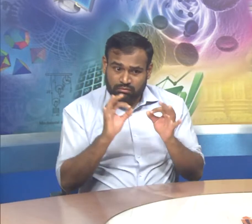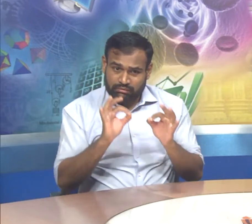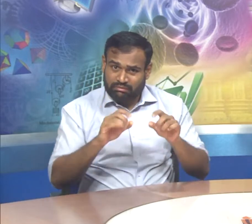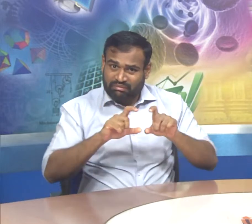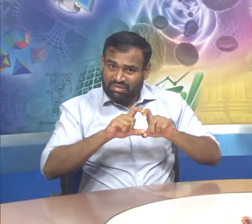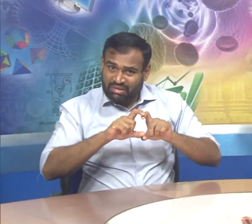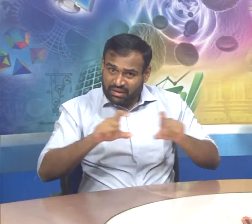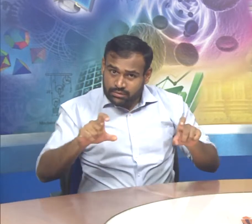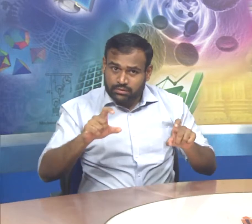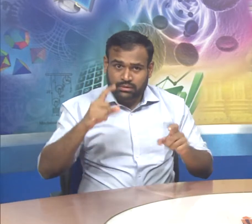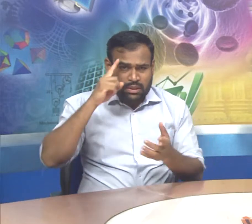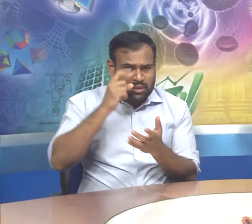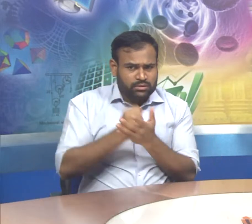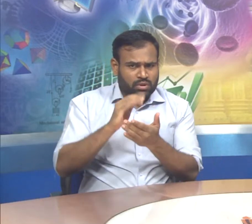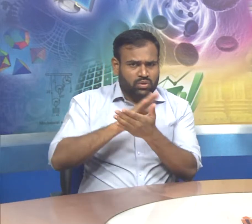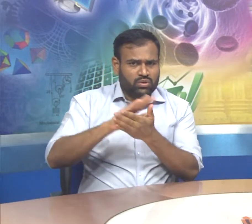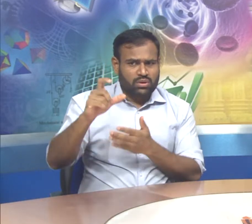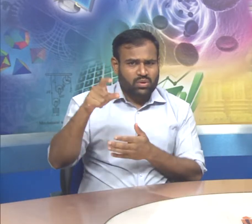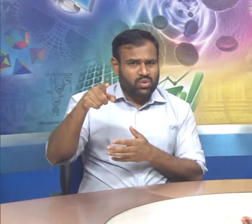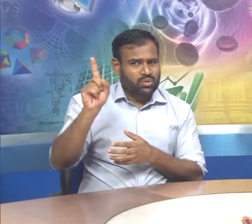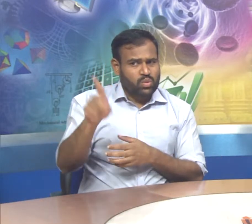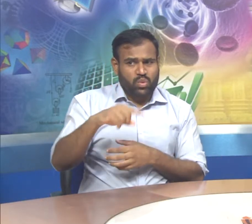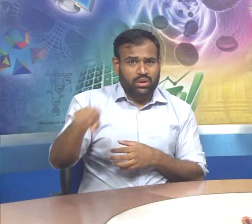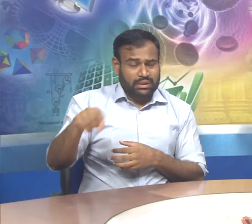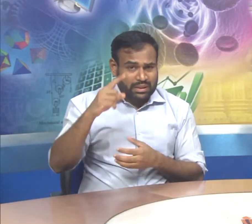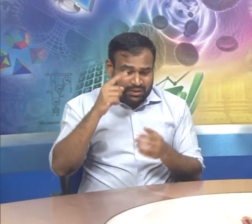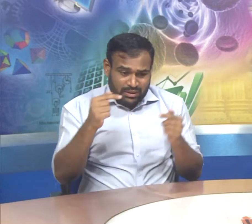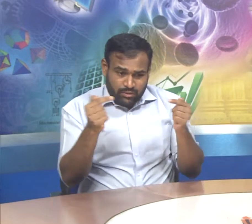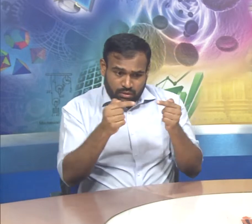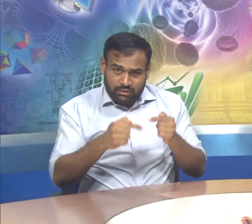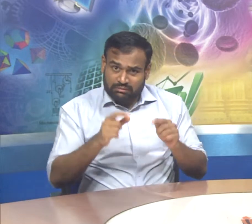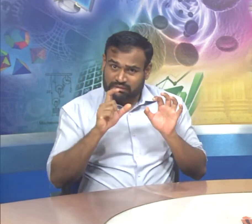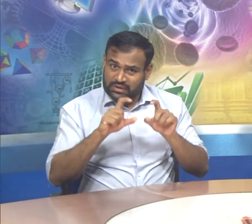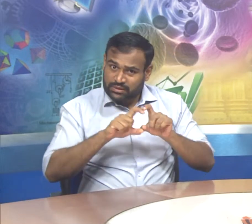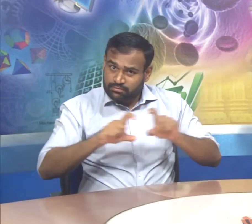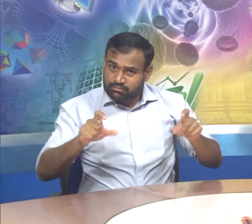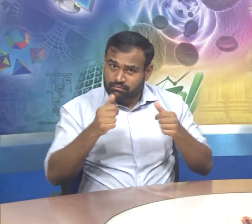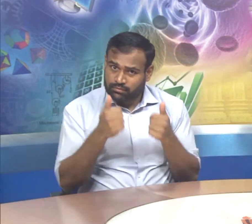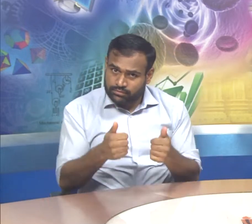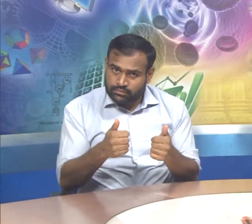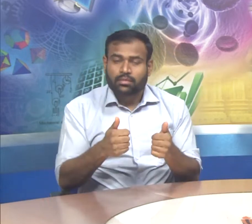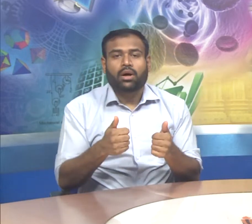involved, appeal may be made against the decision of the High Court.